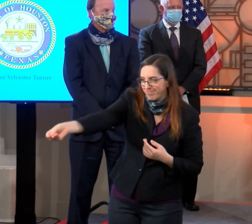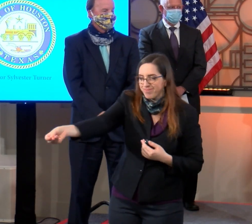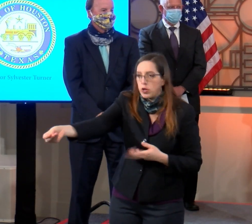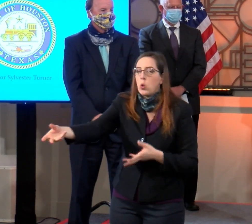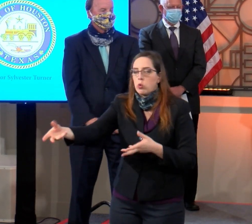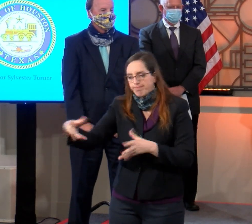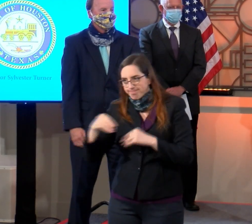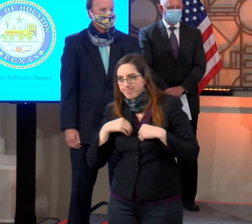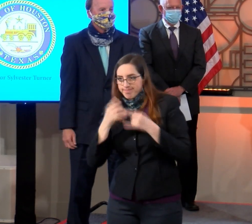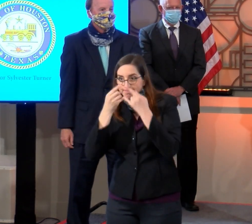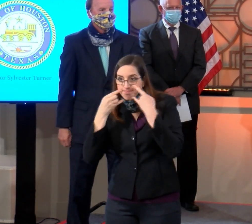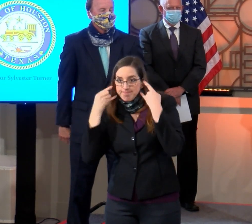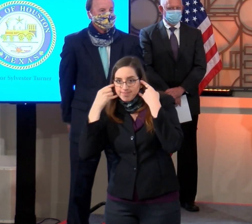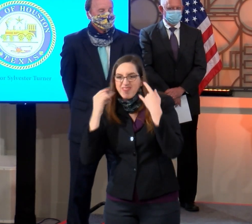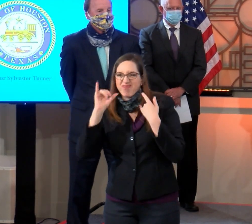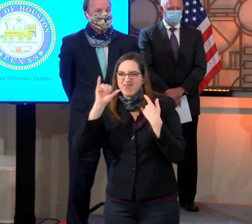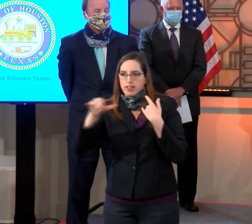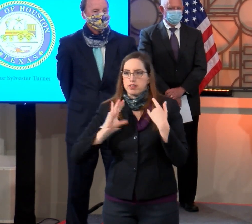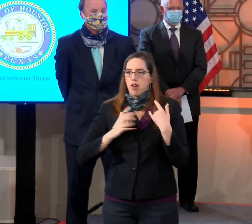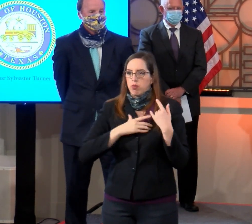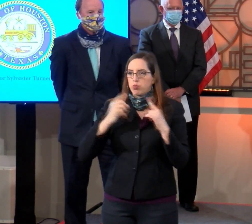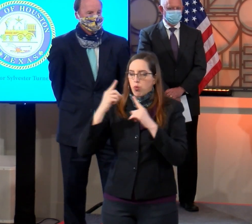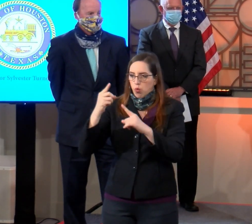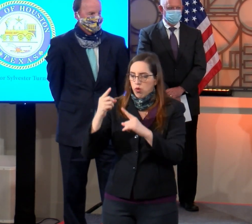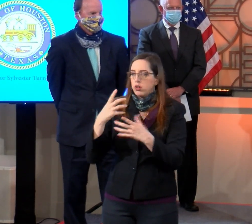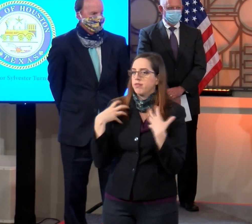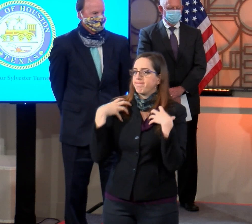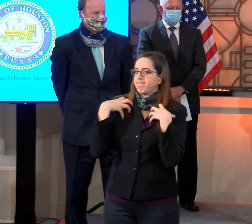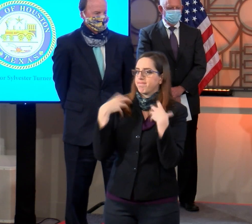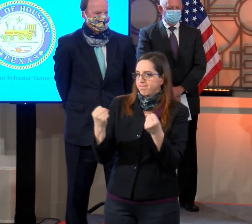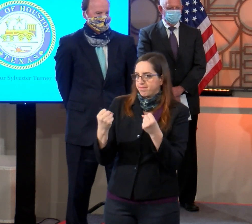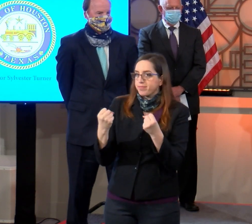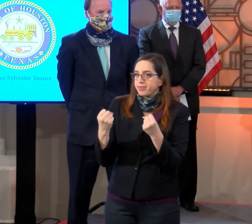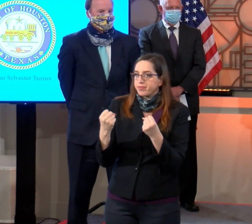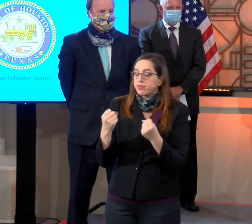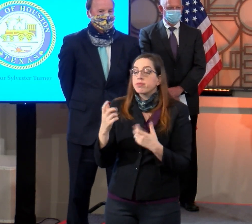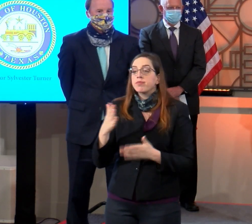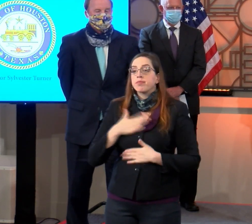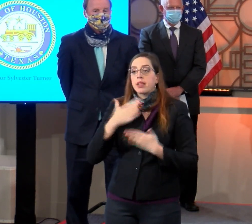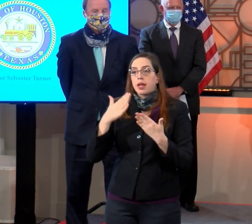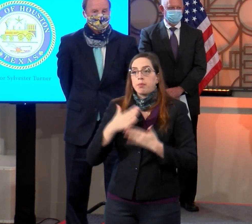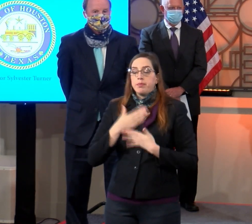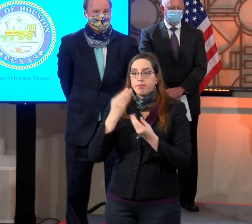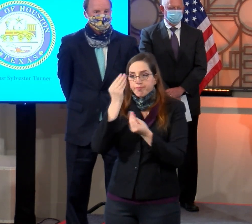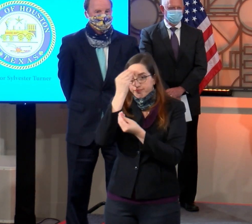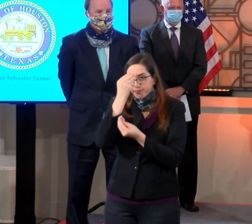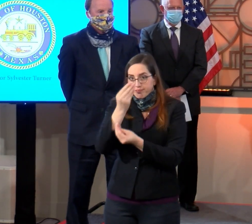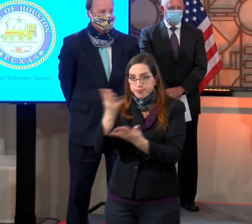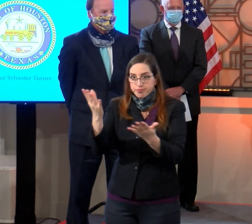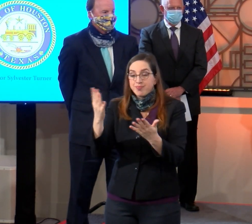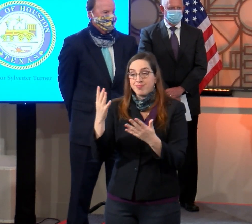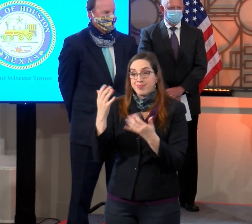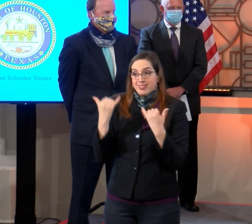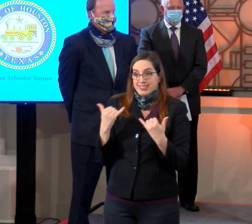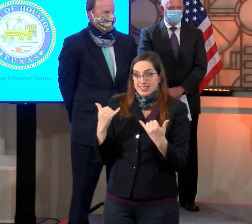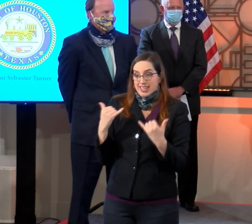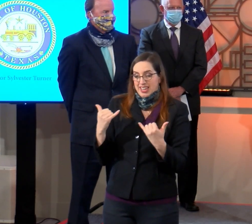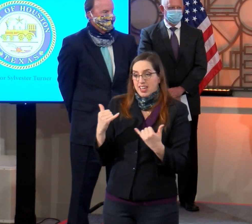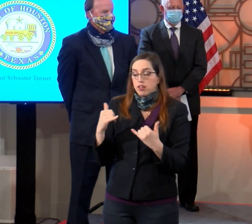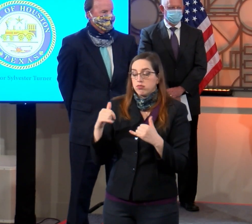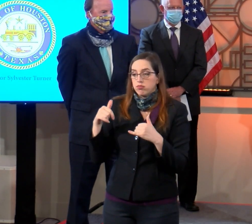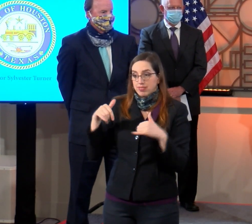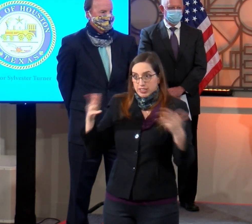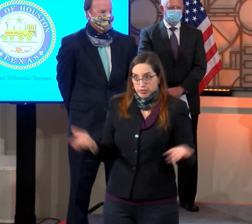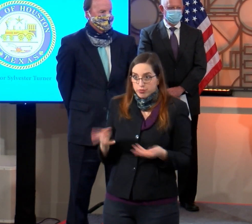we're emphasizing, because it's all about your health. I am pleased to announce that earlier today in the city